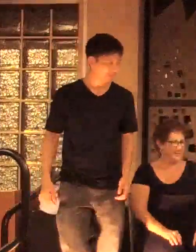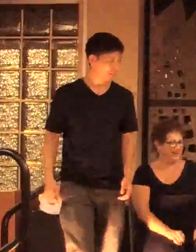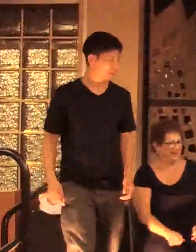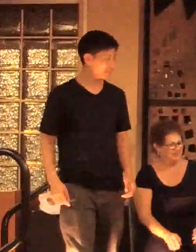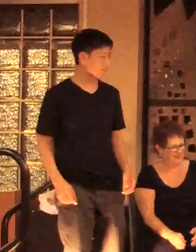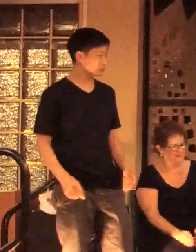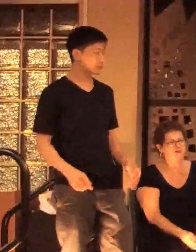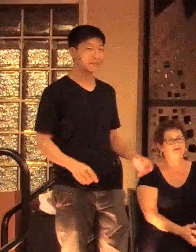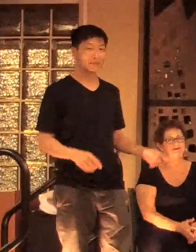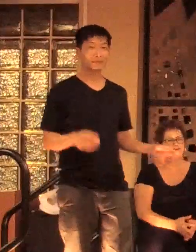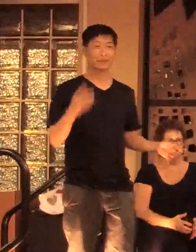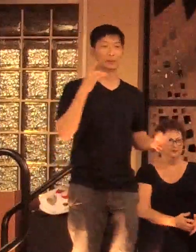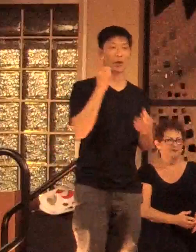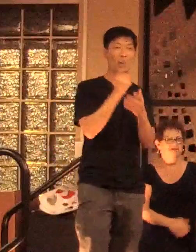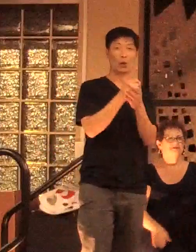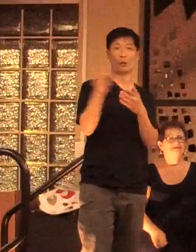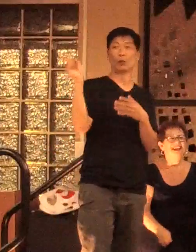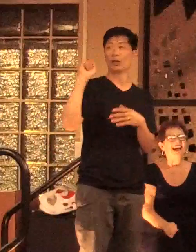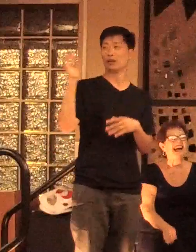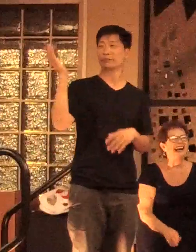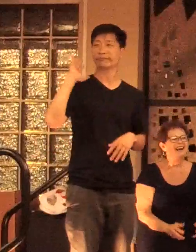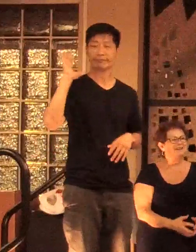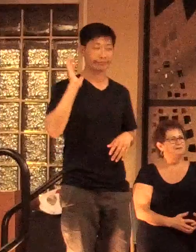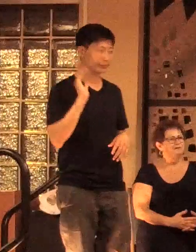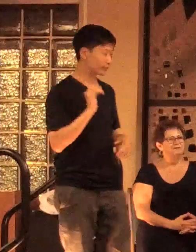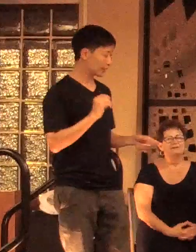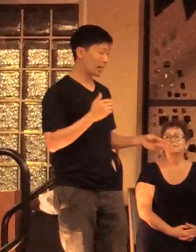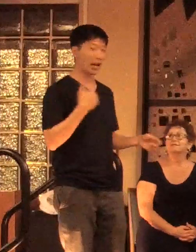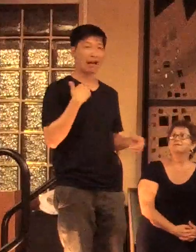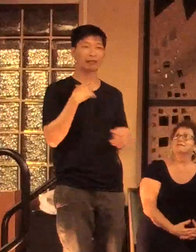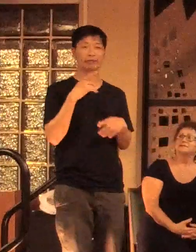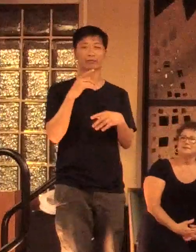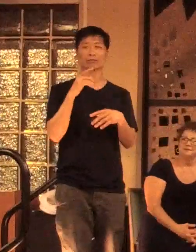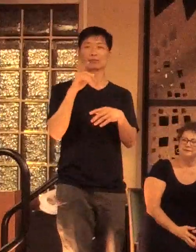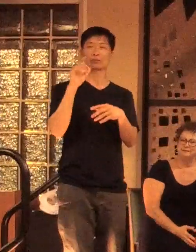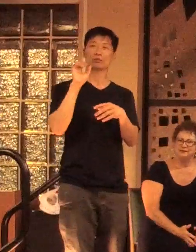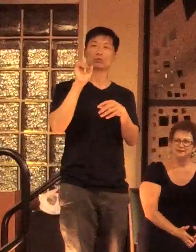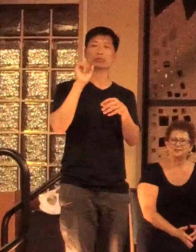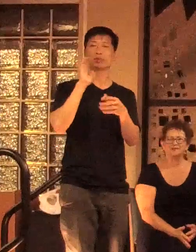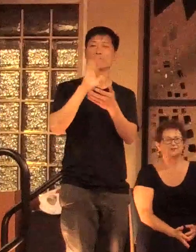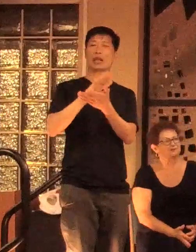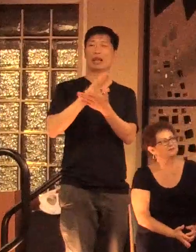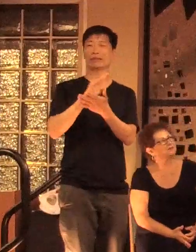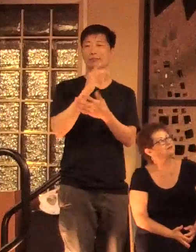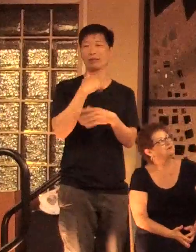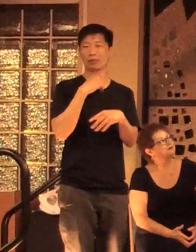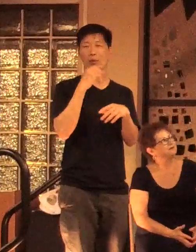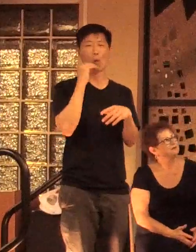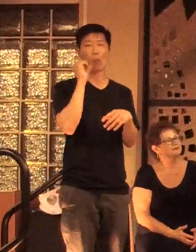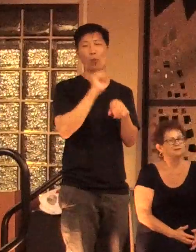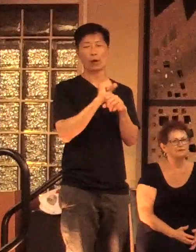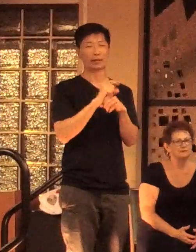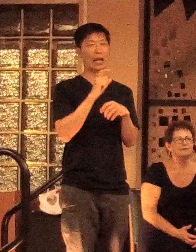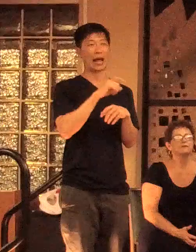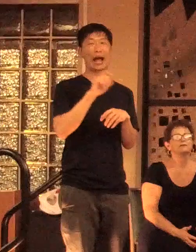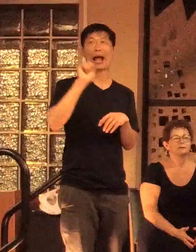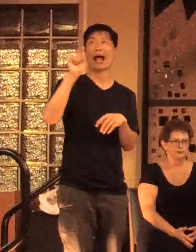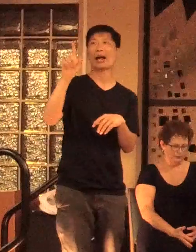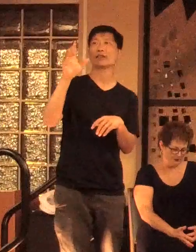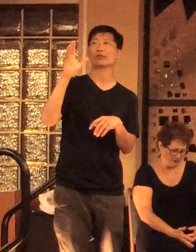Okay, so about a week ago, he had an assignment from his class where he had to ask a